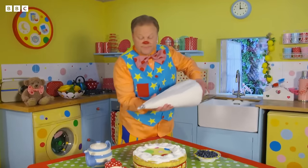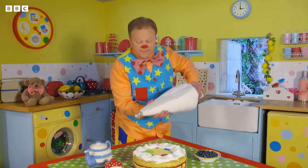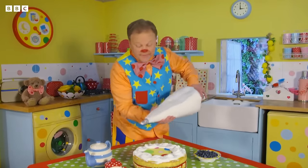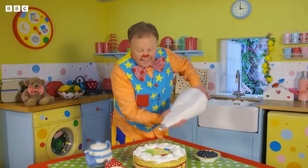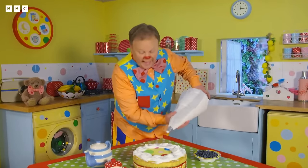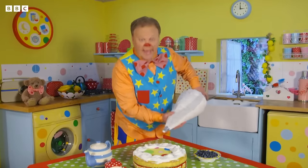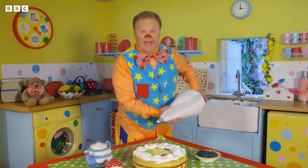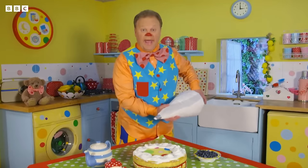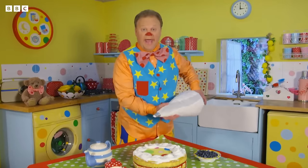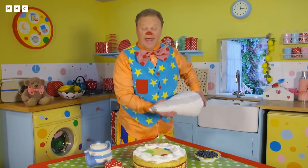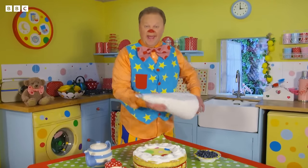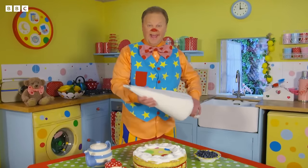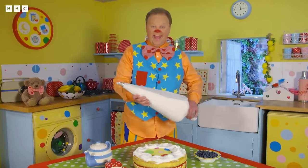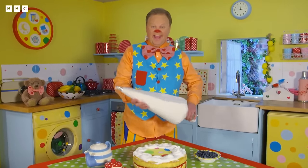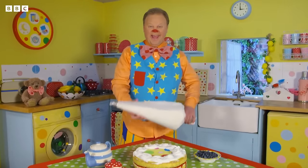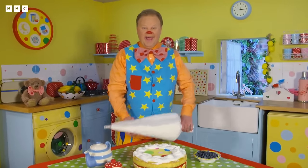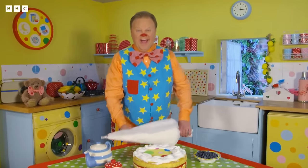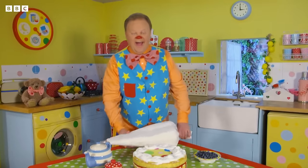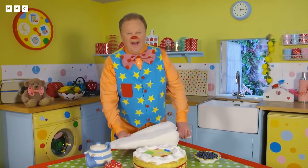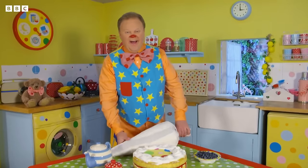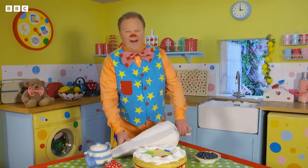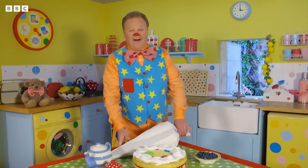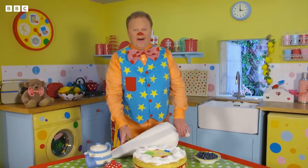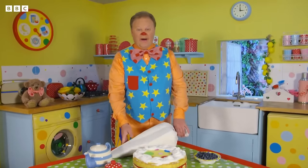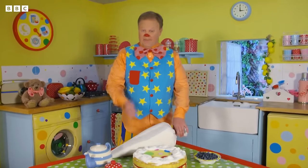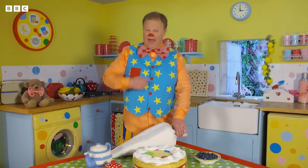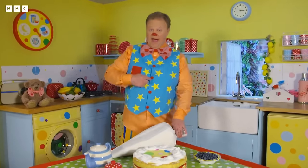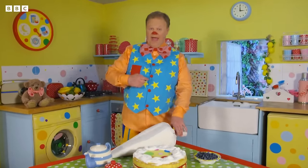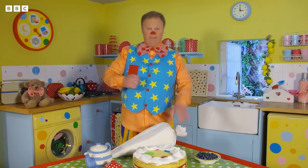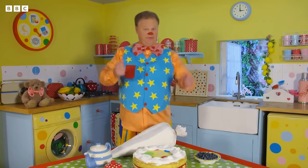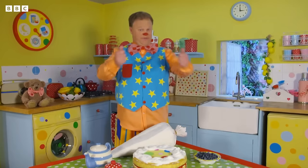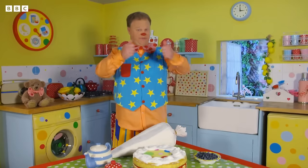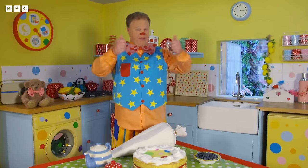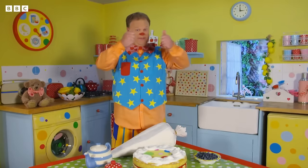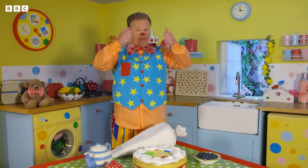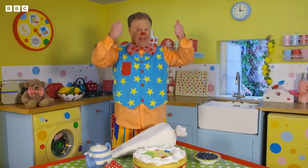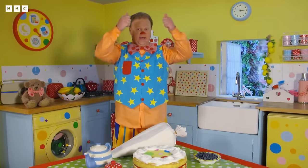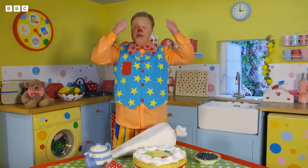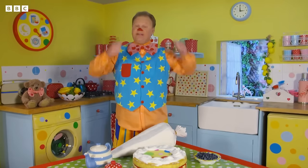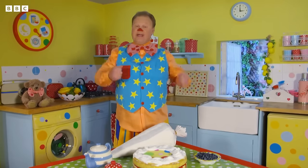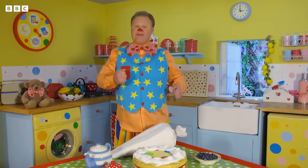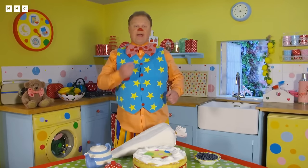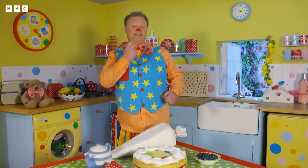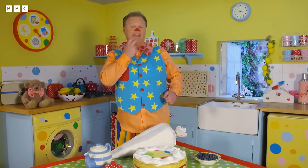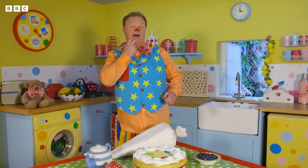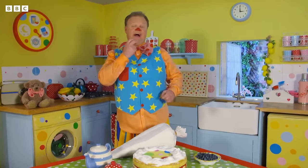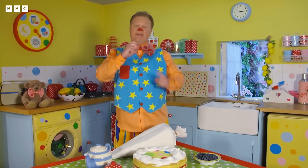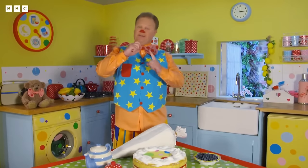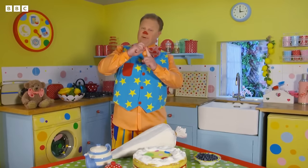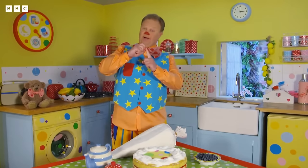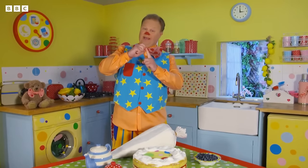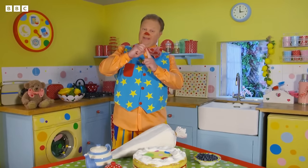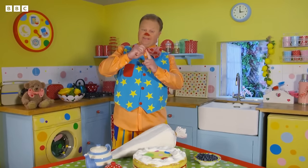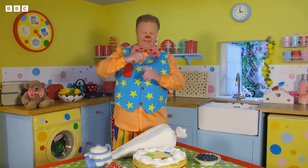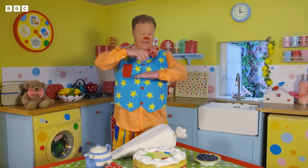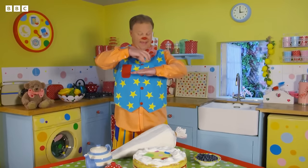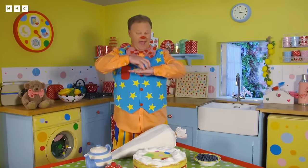What are you doing, Mr. Tumble? I'm just finishing decorating Aunt Polly's